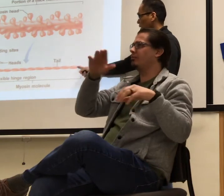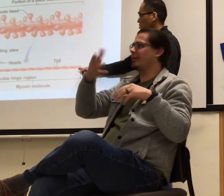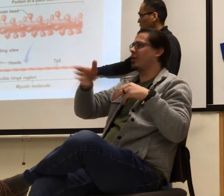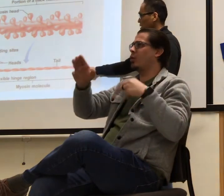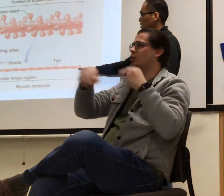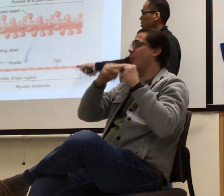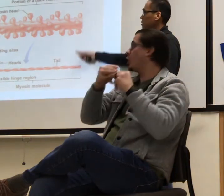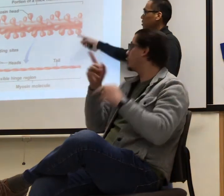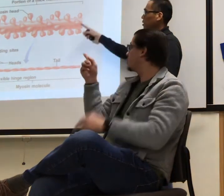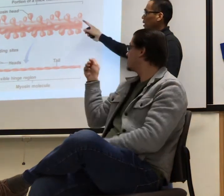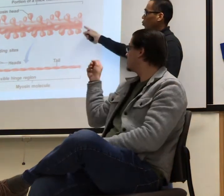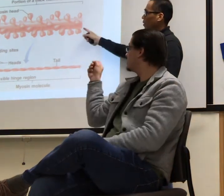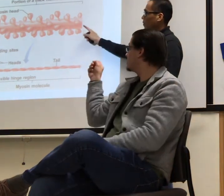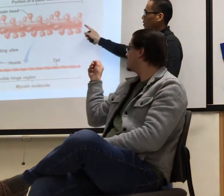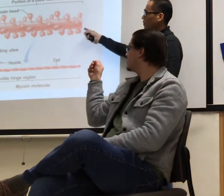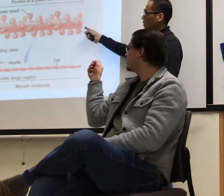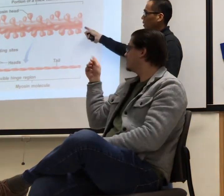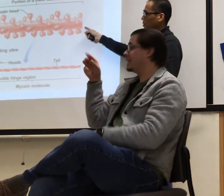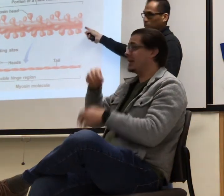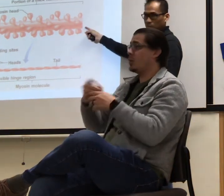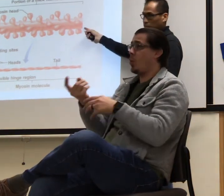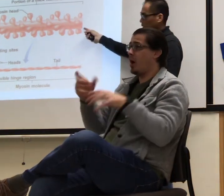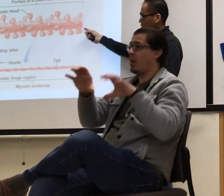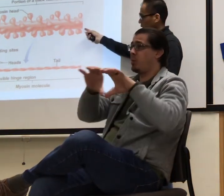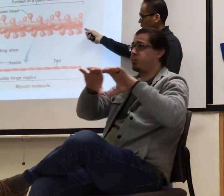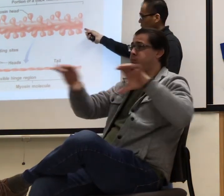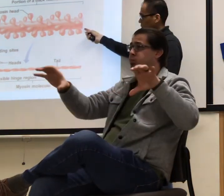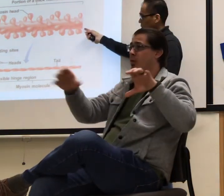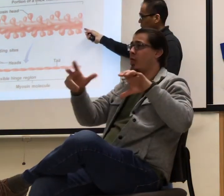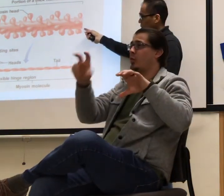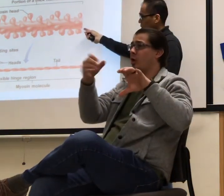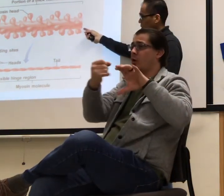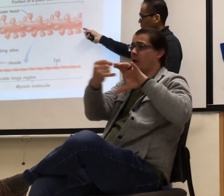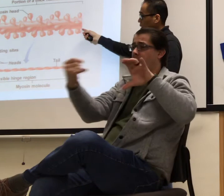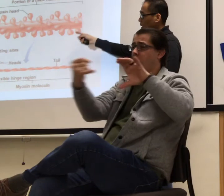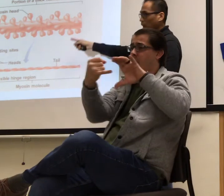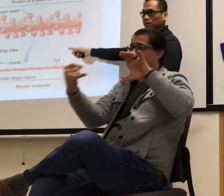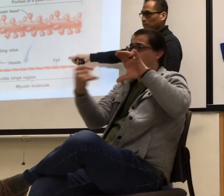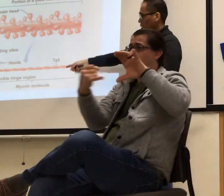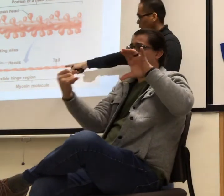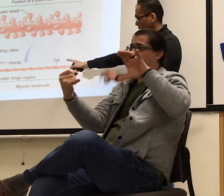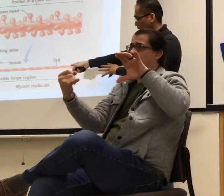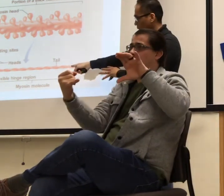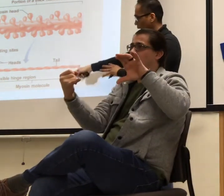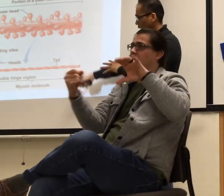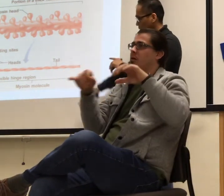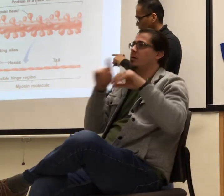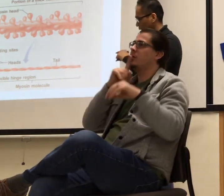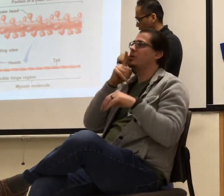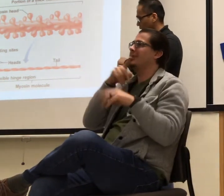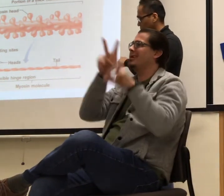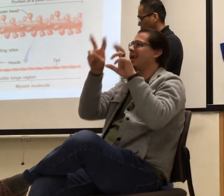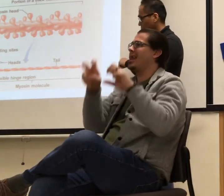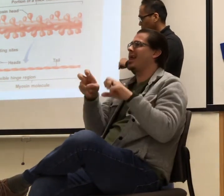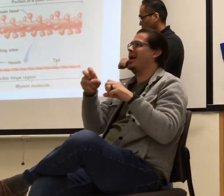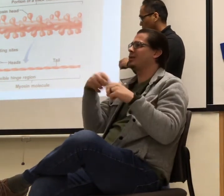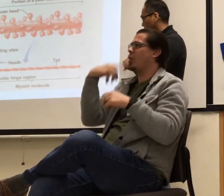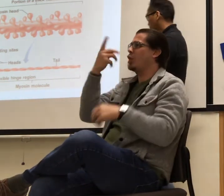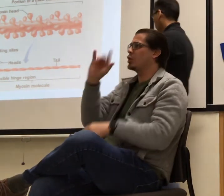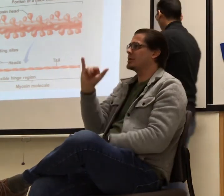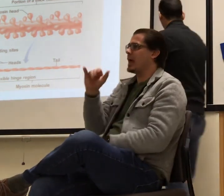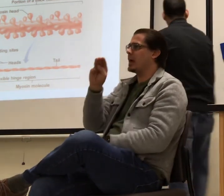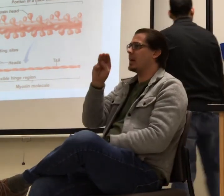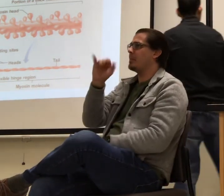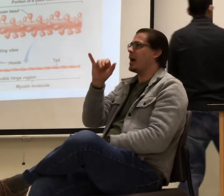So 300 of these in one thick filament, that's what I'm trying to say. And to analyze the anatomy of